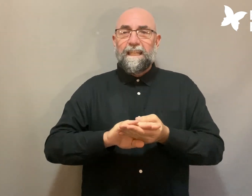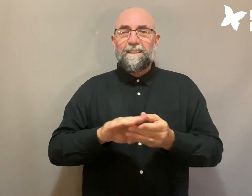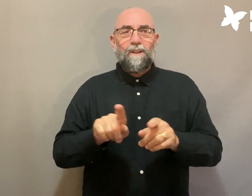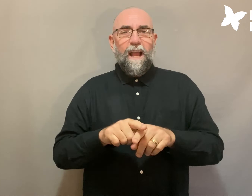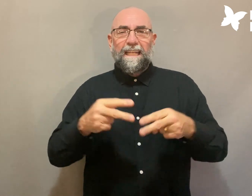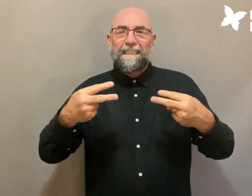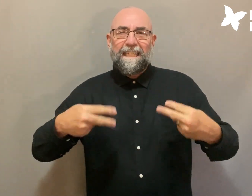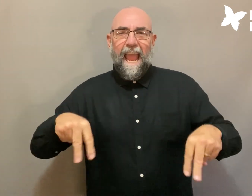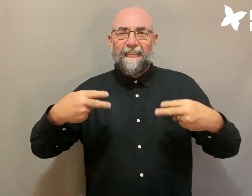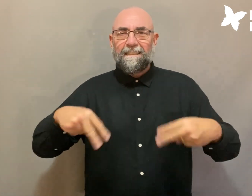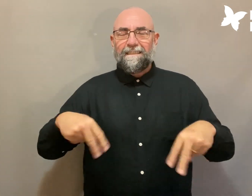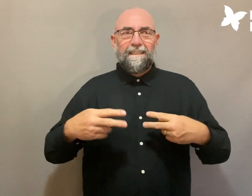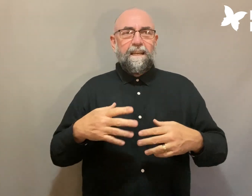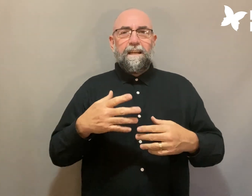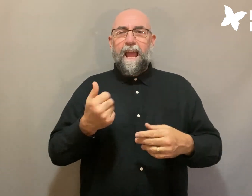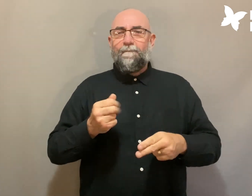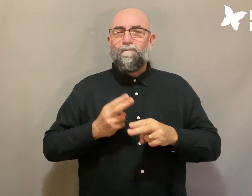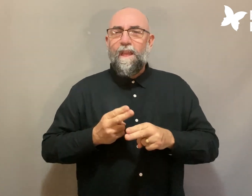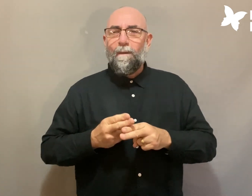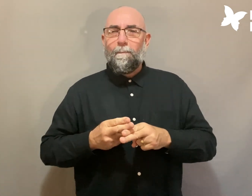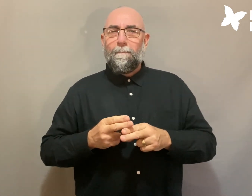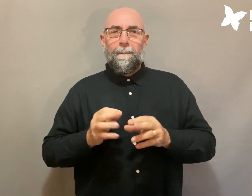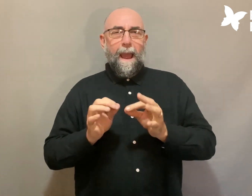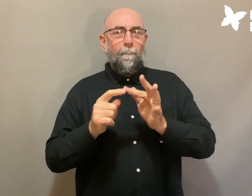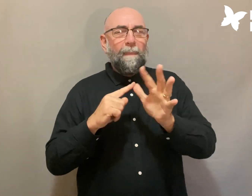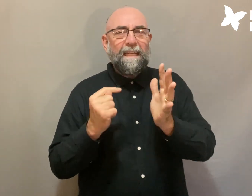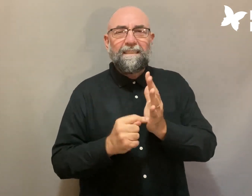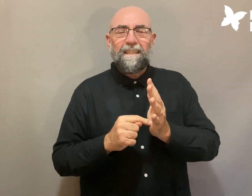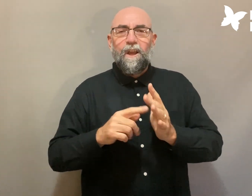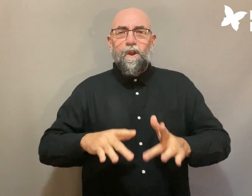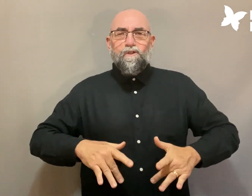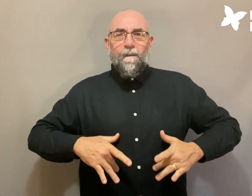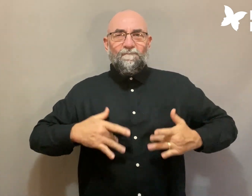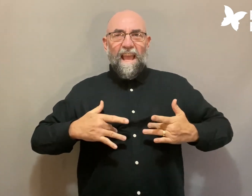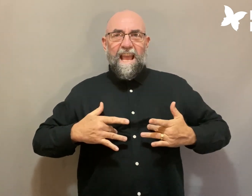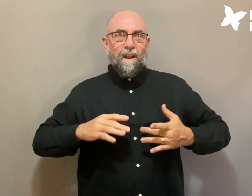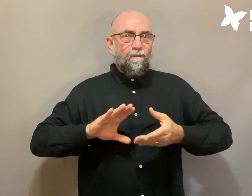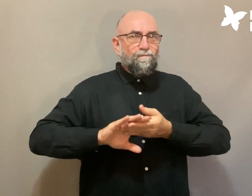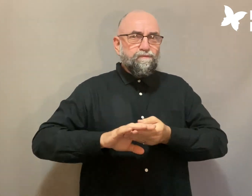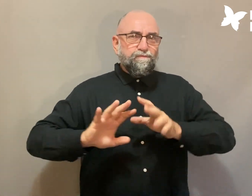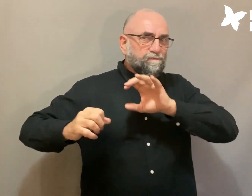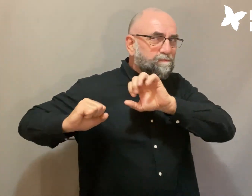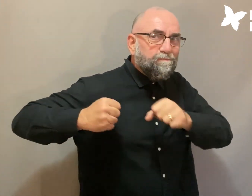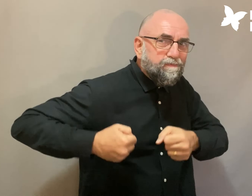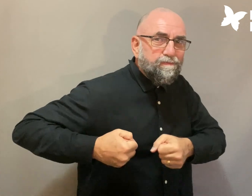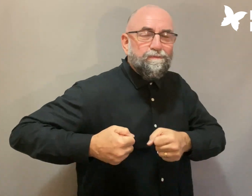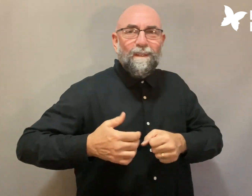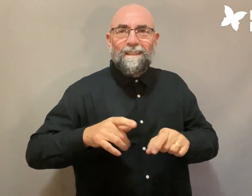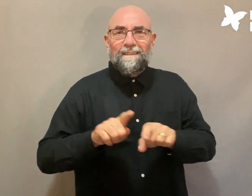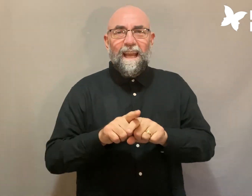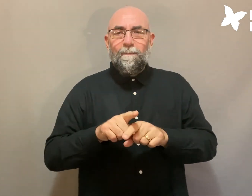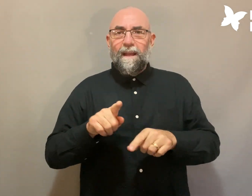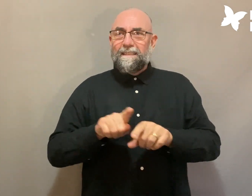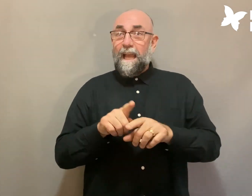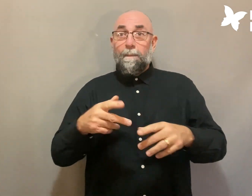there's rhythm. You feel each other's movements, the same way you feel each other in a dance.